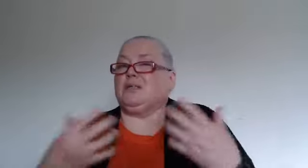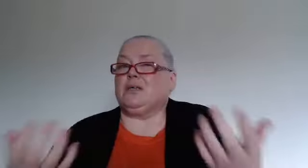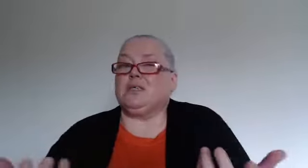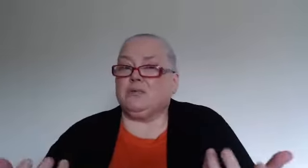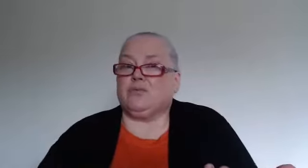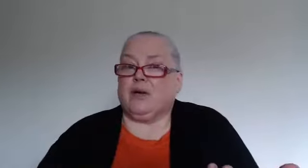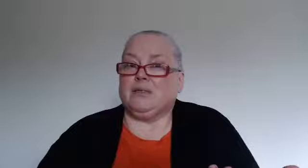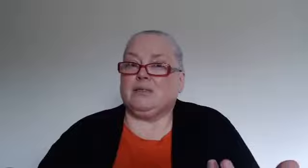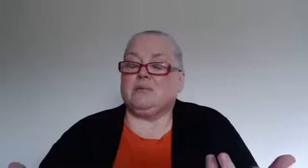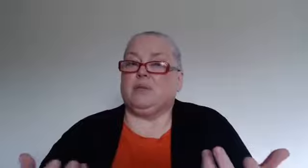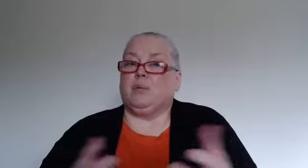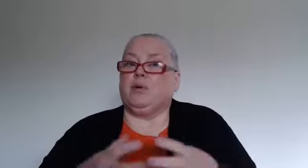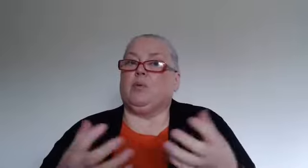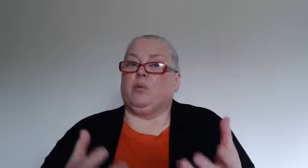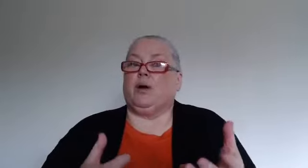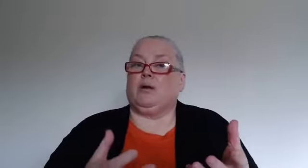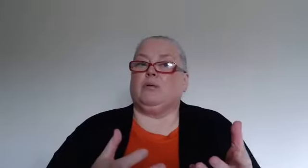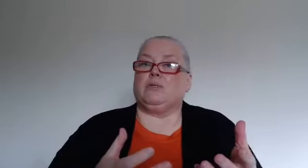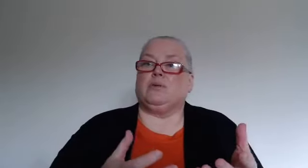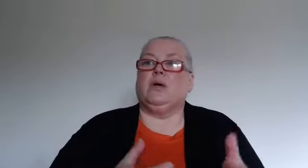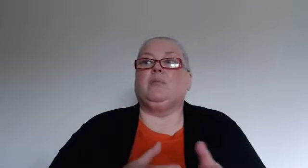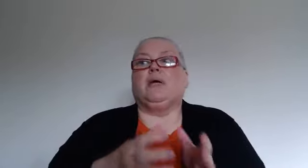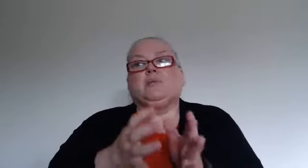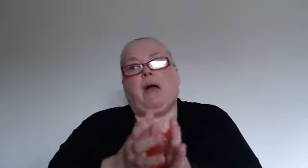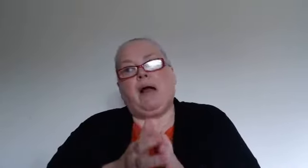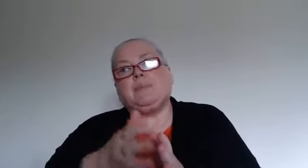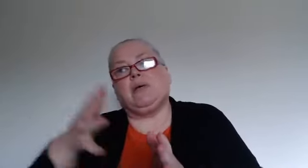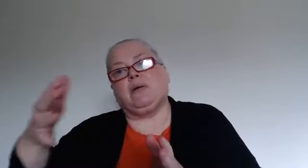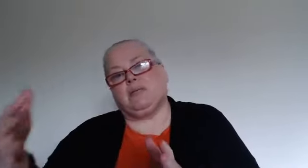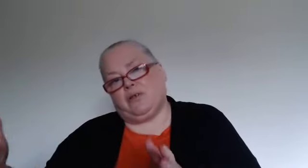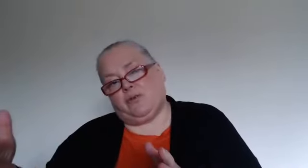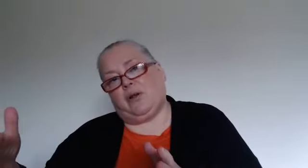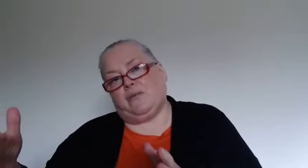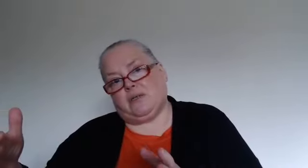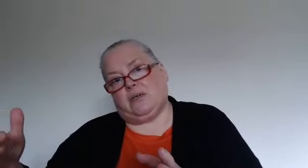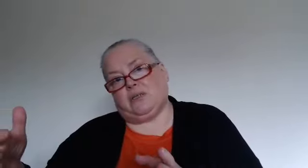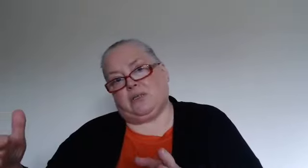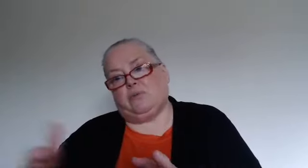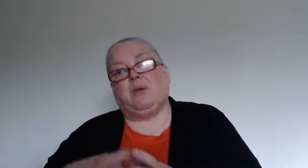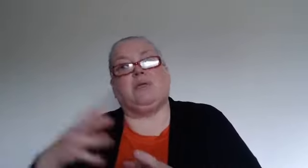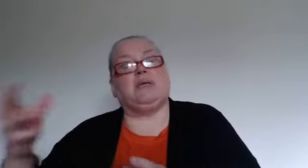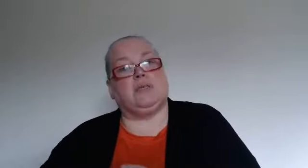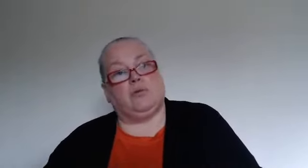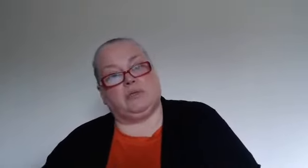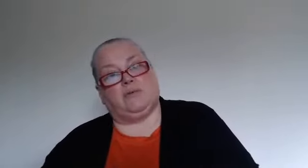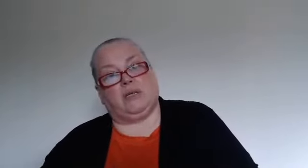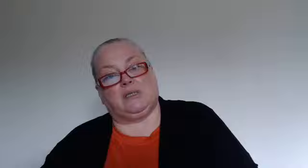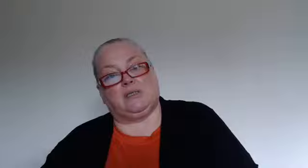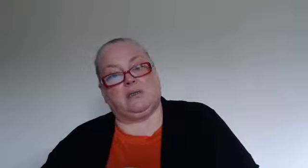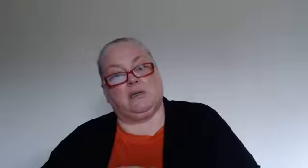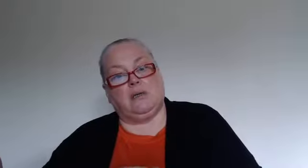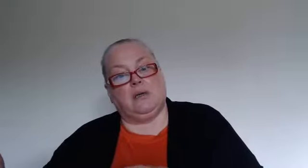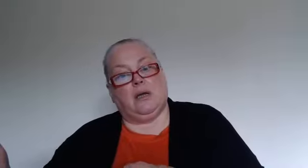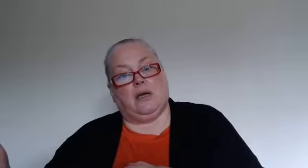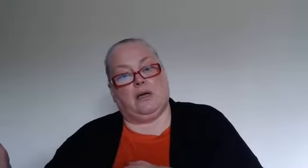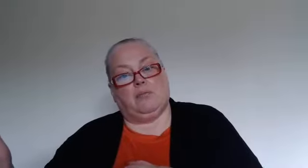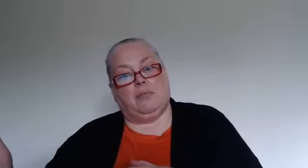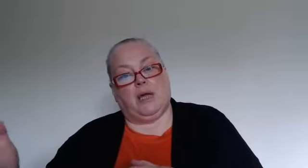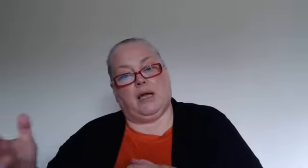start to lose friends, people that we were close to, because perhaps they're at a different life stage than you. Maybe they don't have kids.